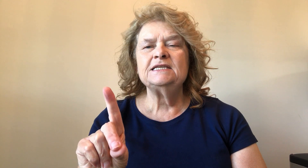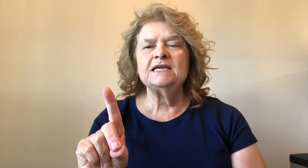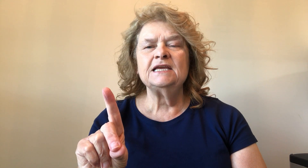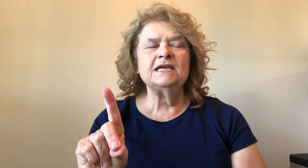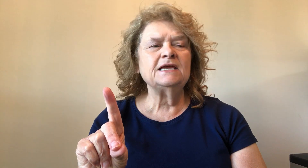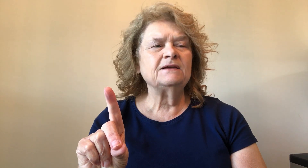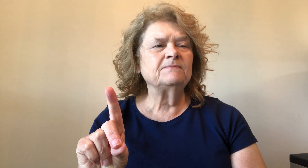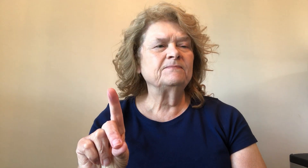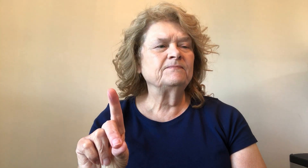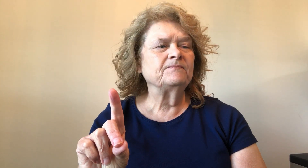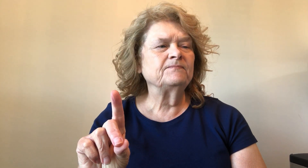H-A-N-D,